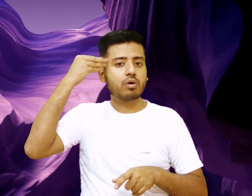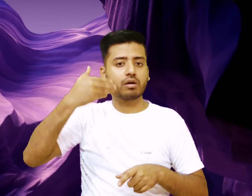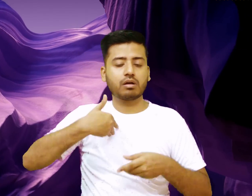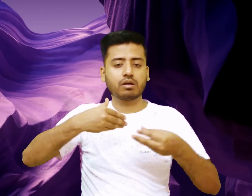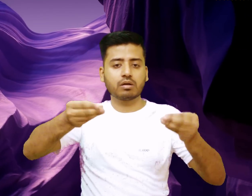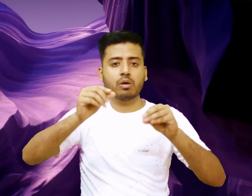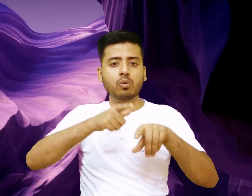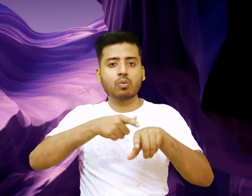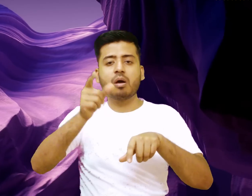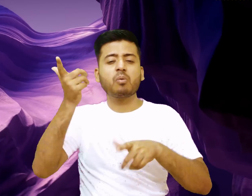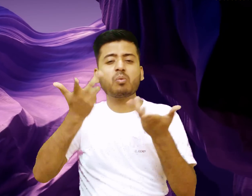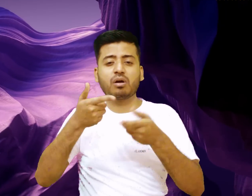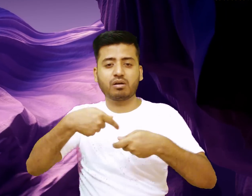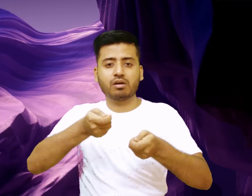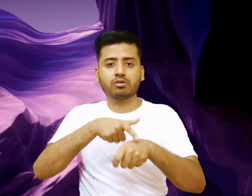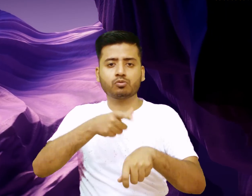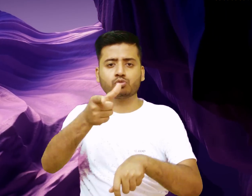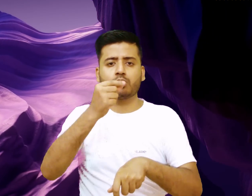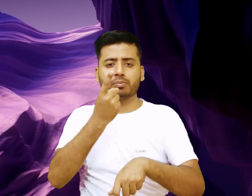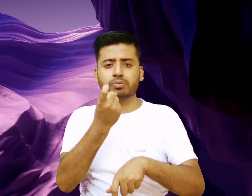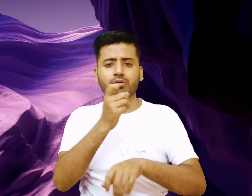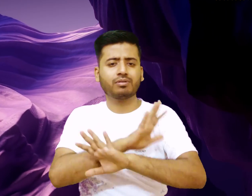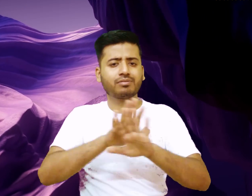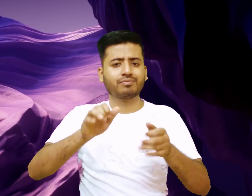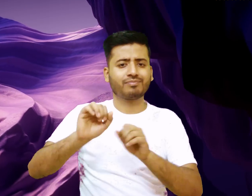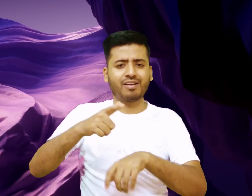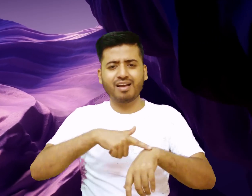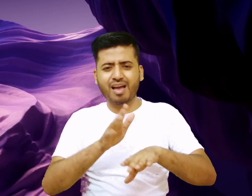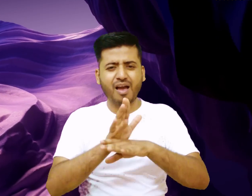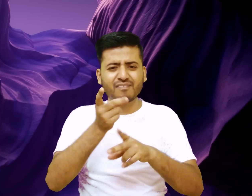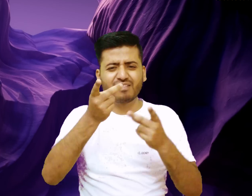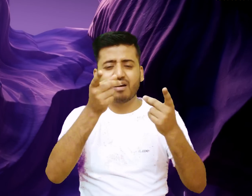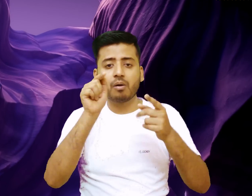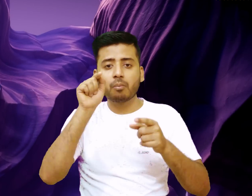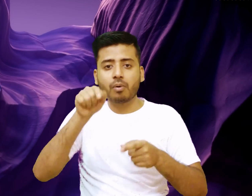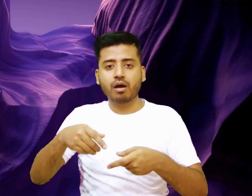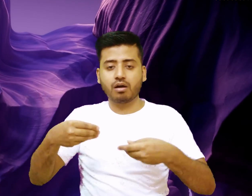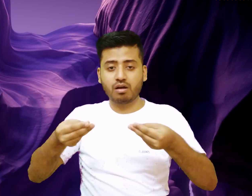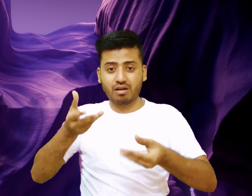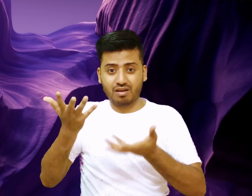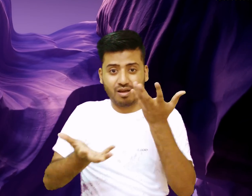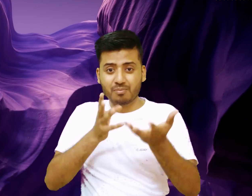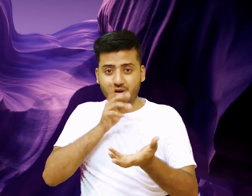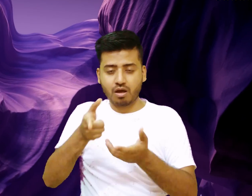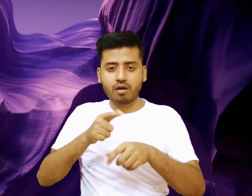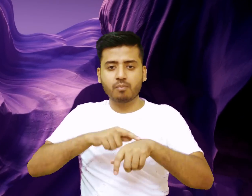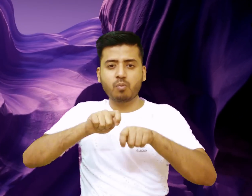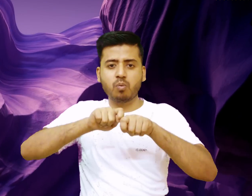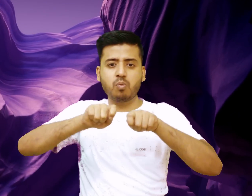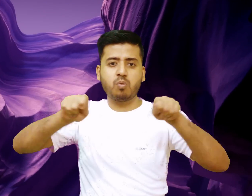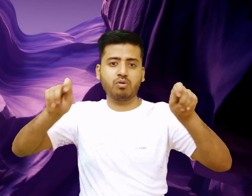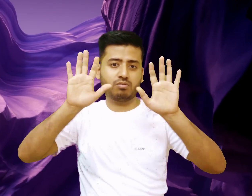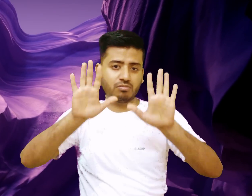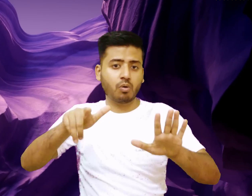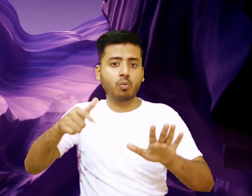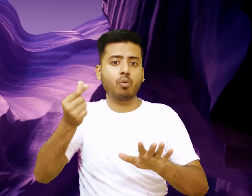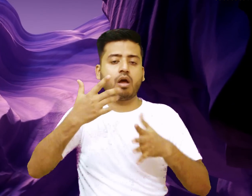can cause rapid spikes in blood sugar, potentially leading to increased salt and fluid retention, which can contribute to high blood